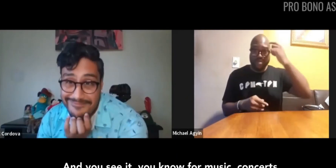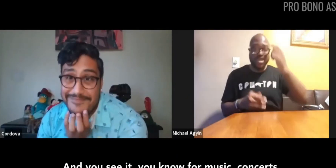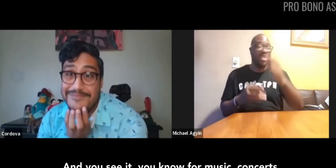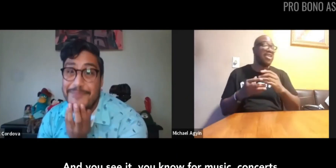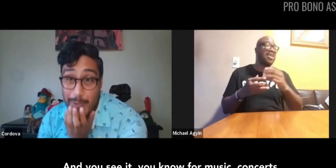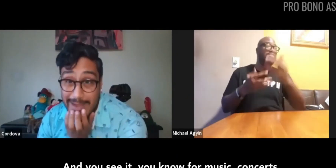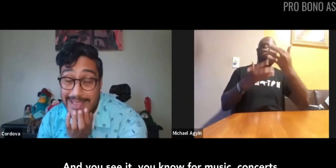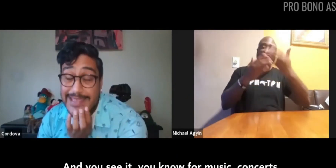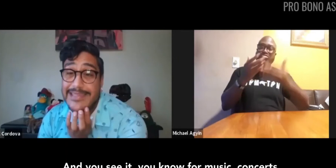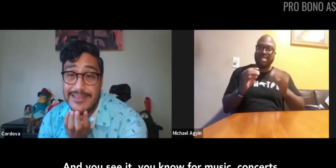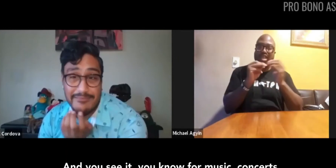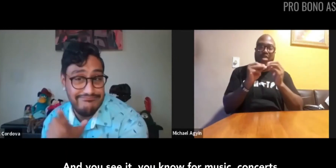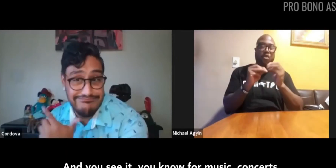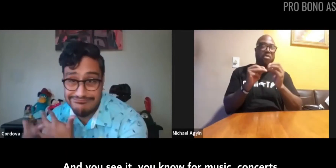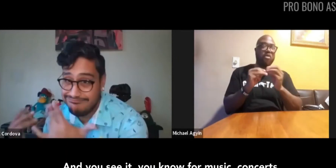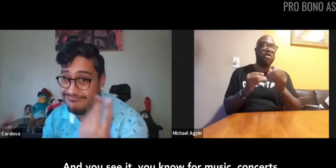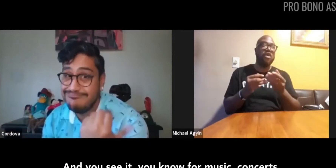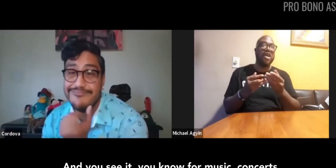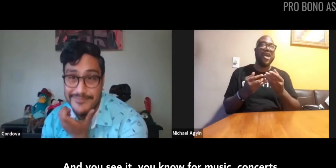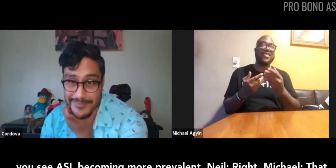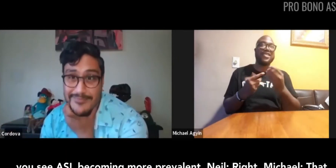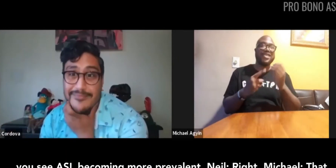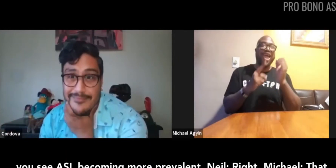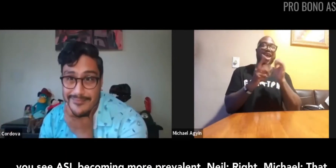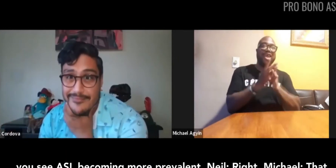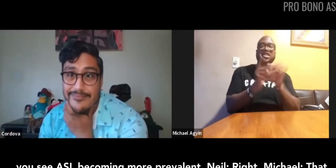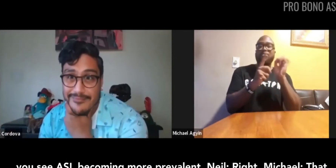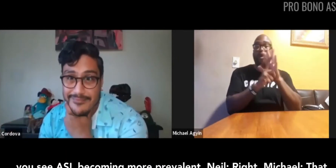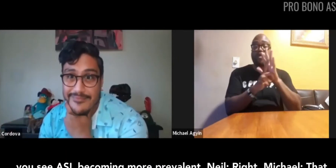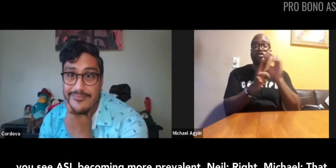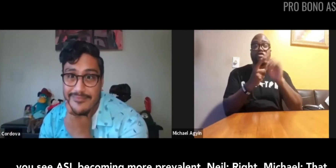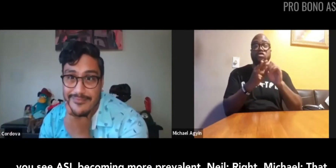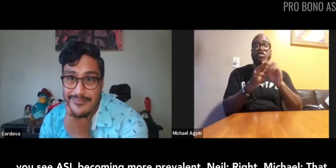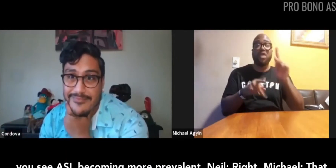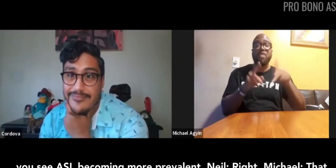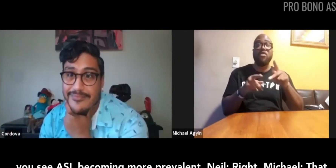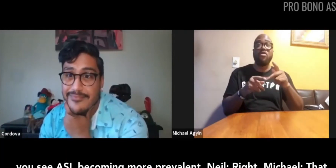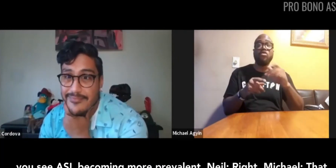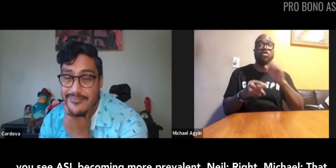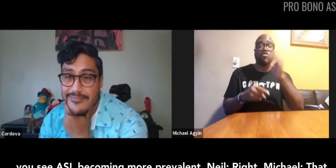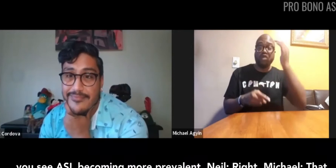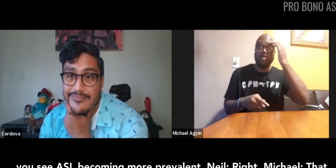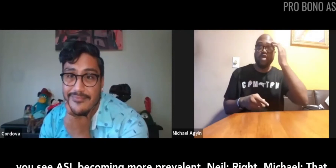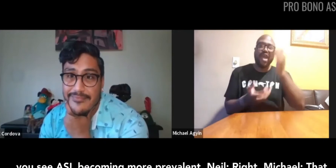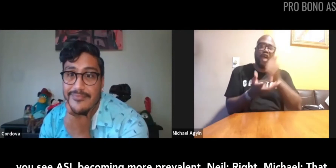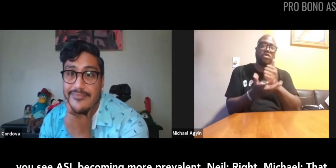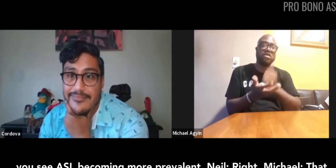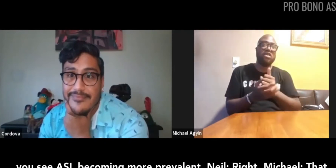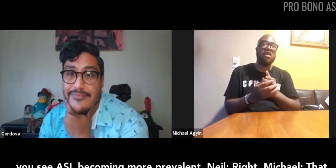And you see it, for music and concerts. You see ASL becoming more prevalent. Right.